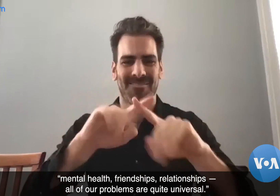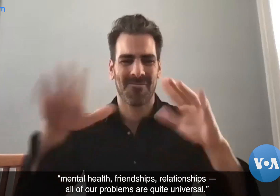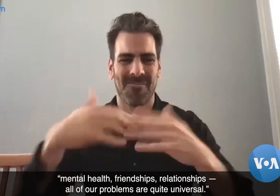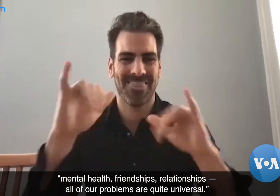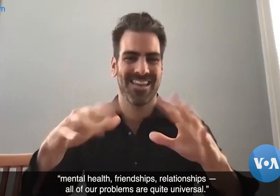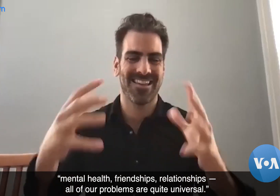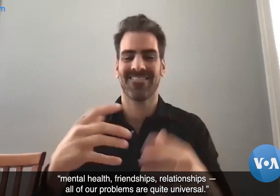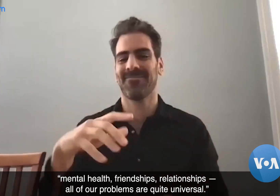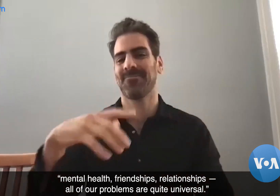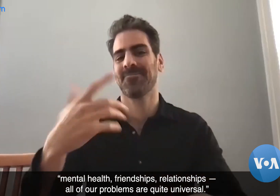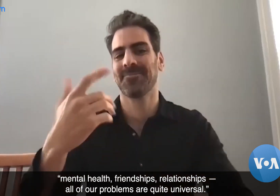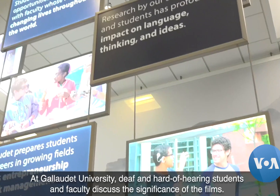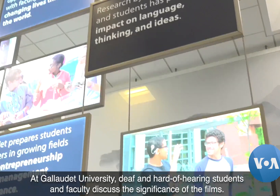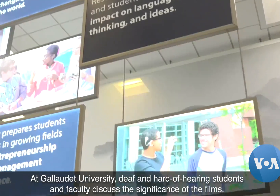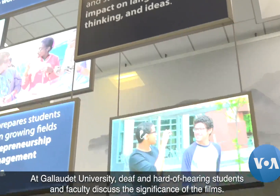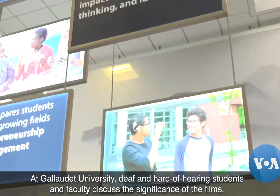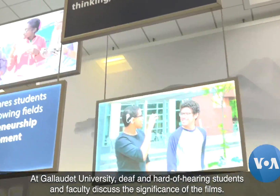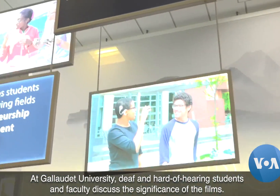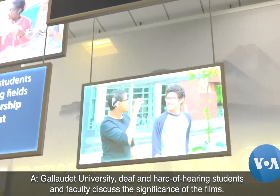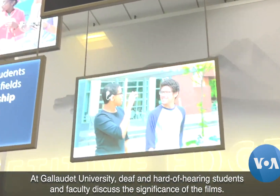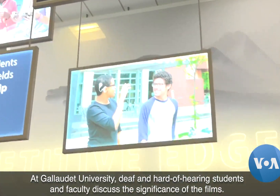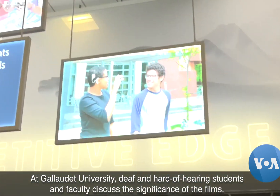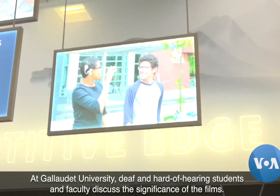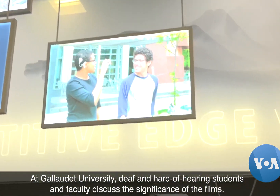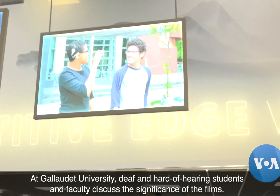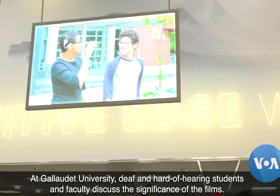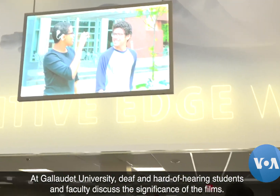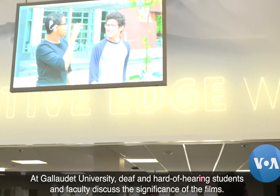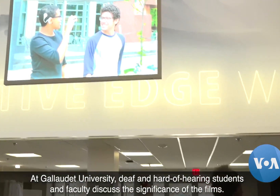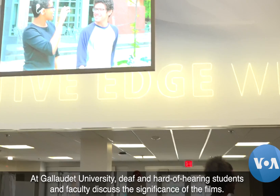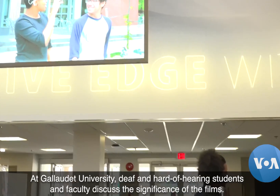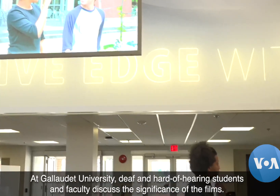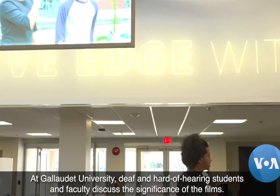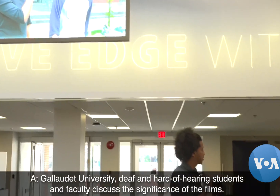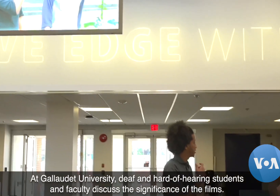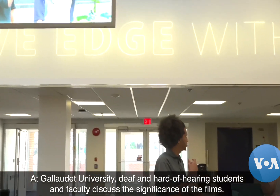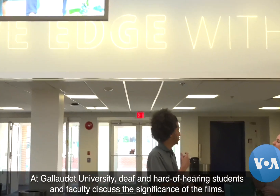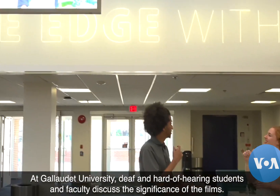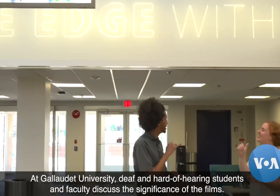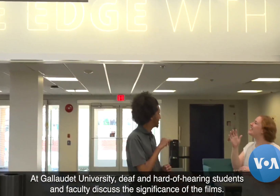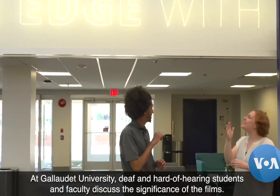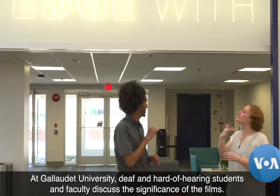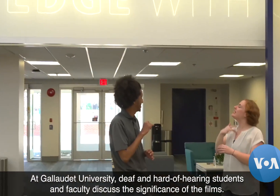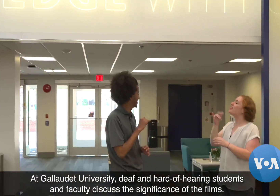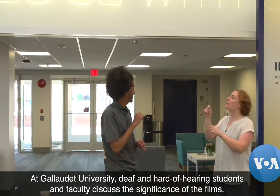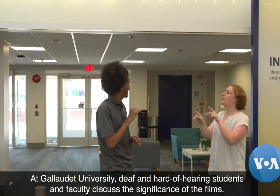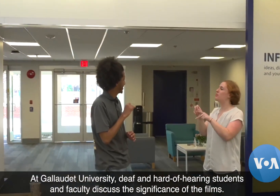of our problems are quite universal. At Gallaudet University, deaf and hard of hearing students and faculty discuss the significance